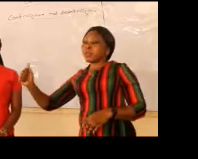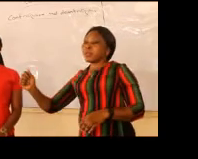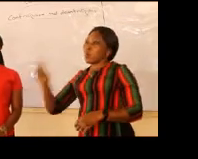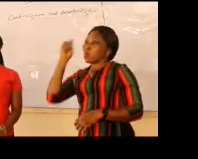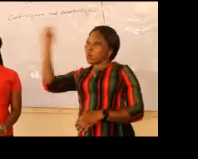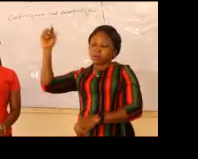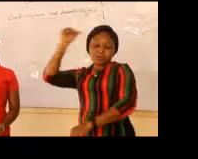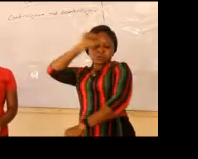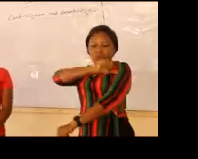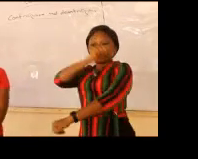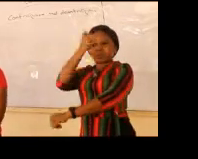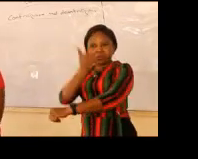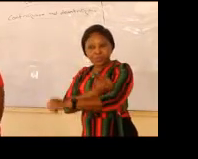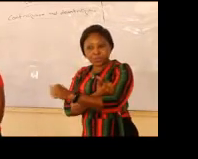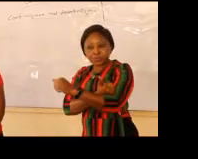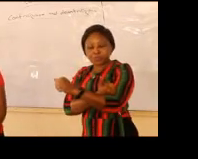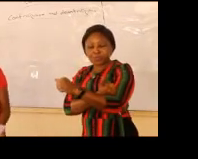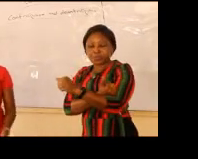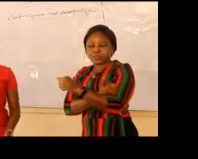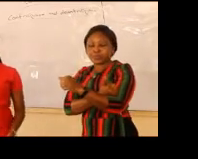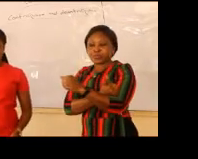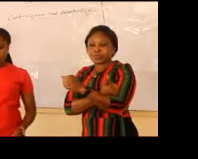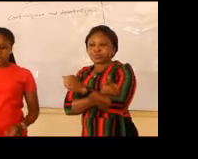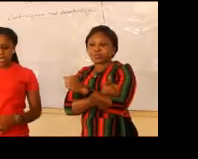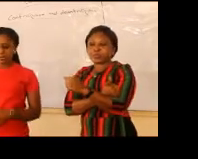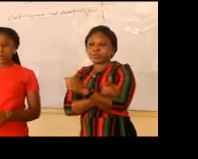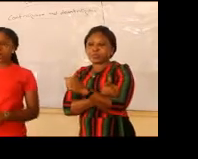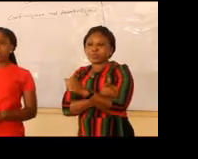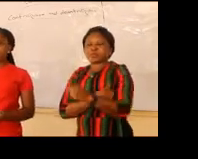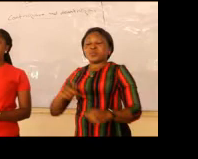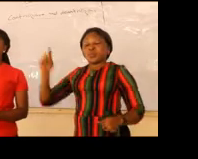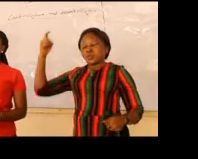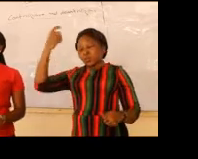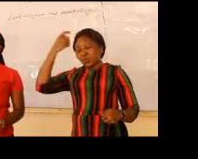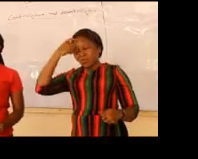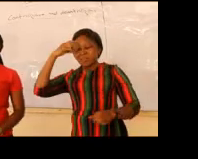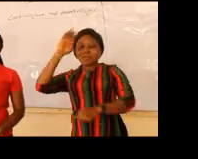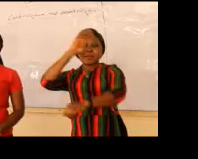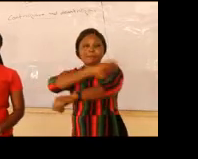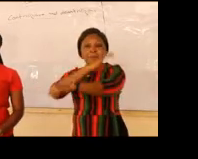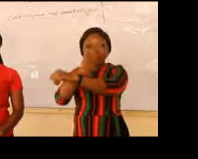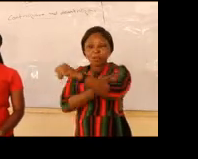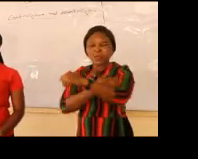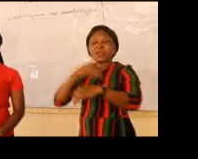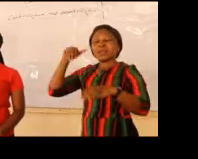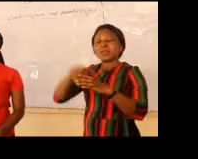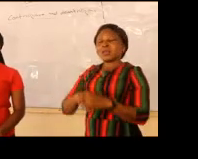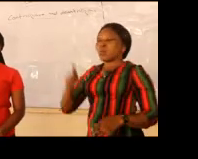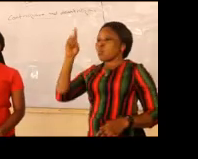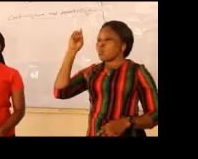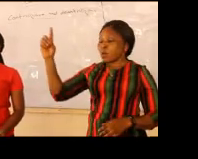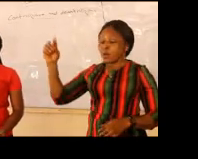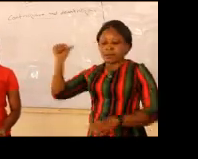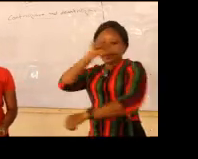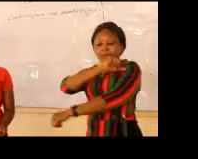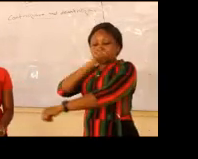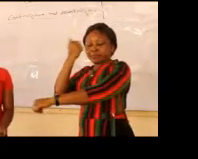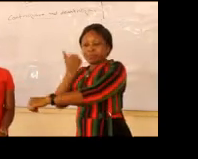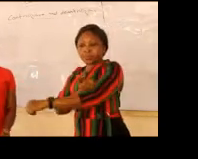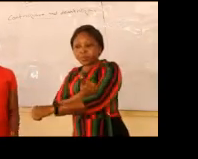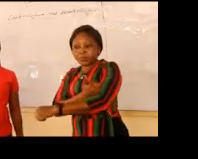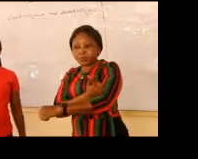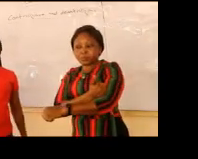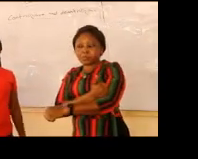authority. The concentration of government power in a single authority,